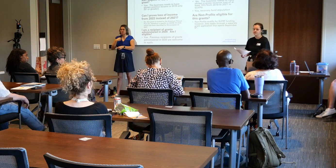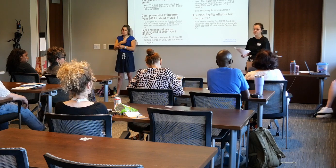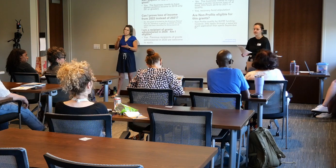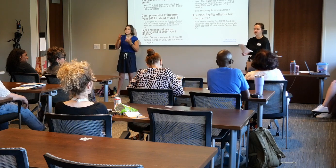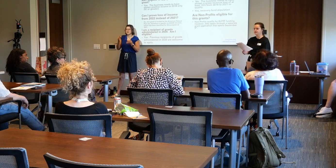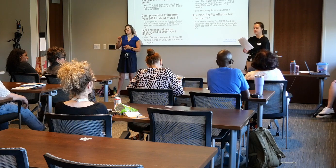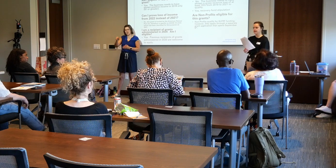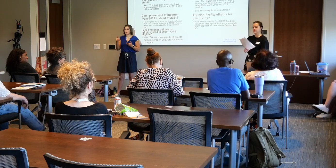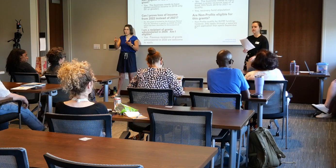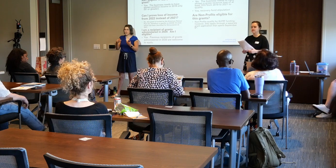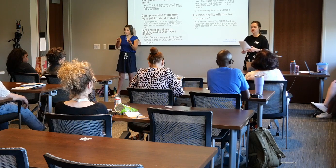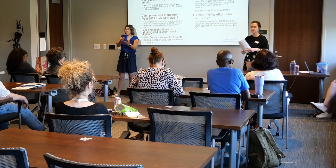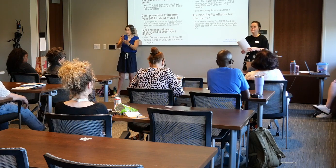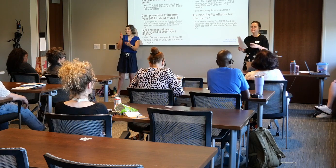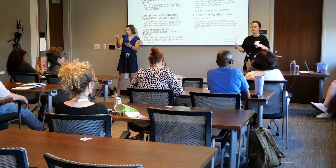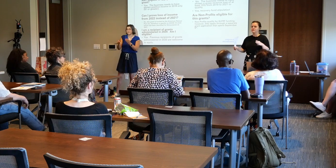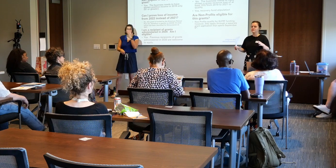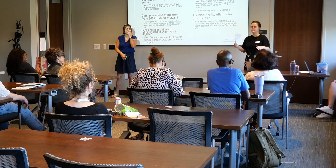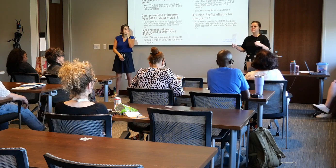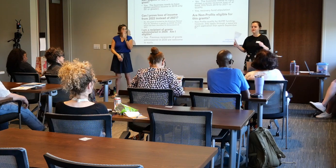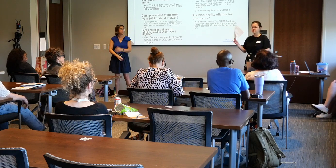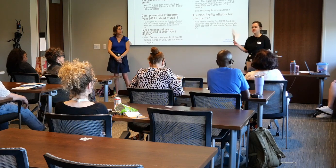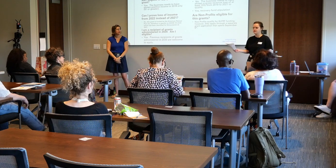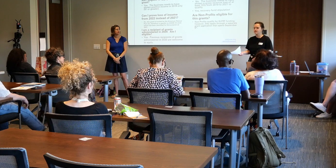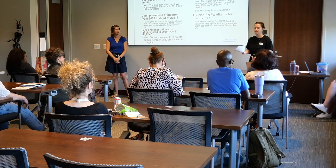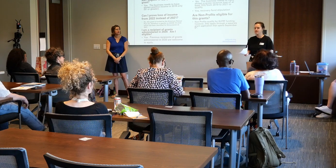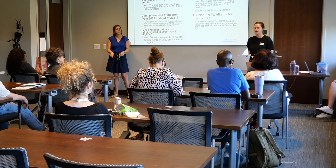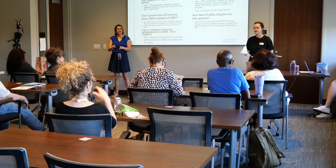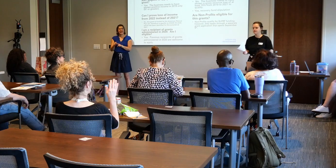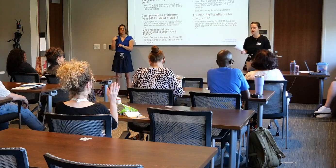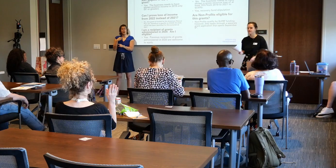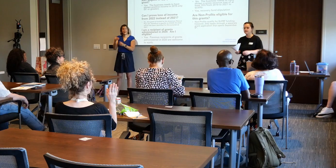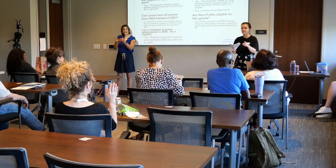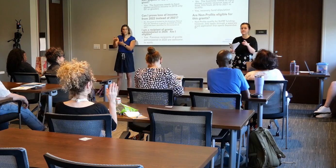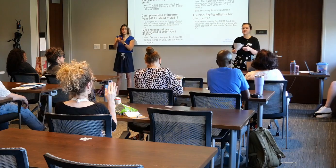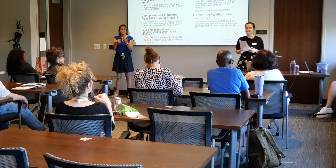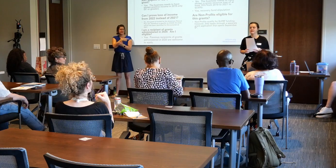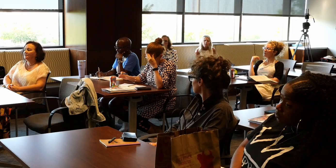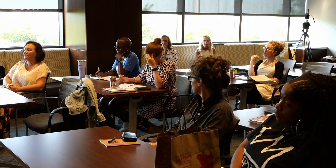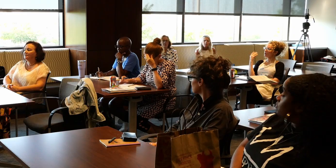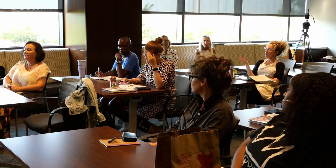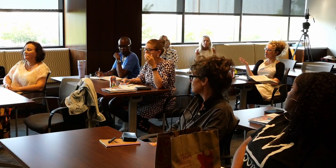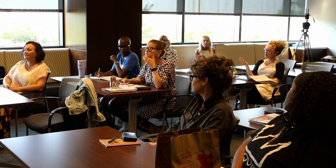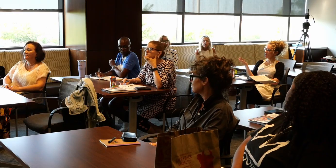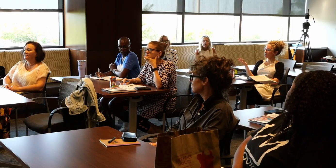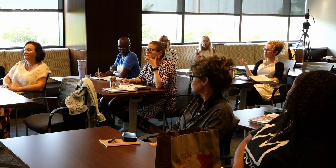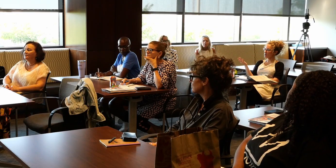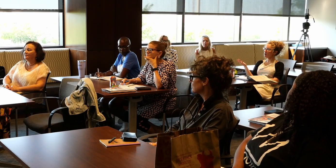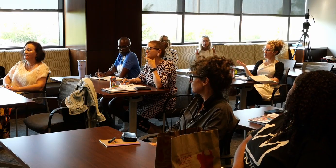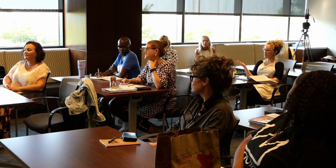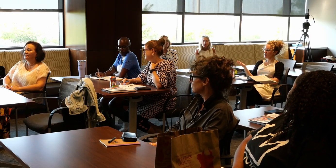Mm-hmm. Any more questions about eligibility? Some of this will start to make more sense as we continue on as well. Yes. What if you were